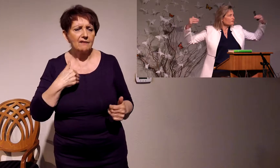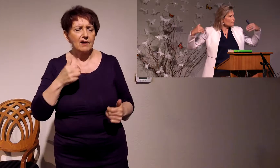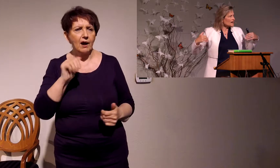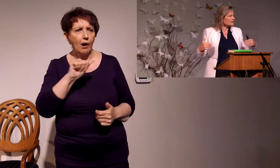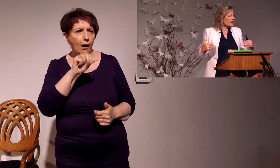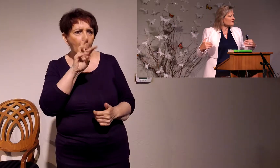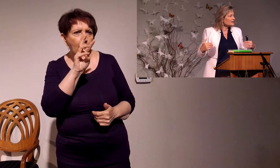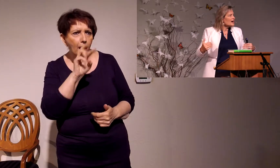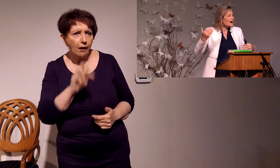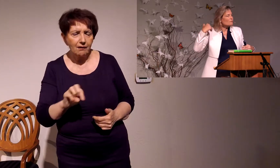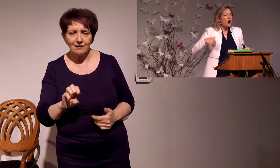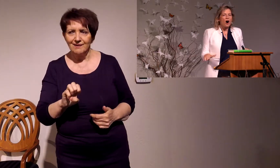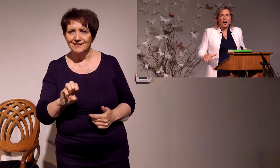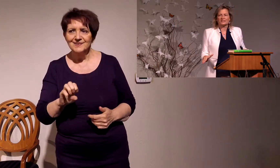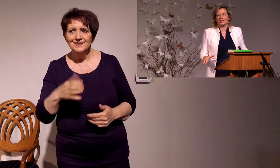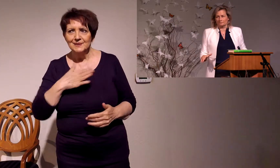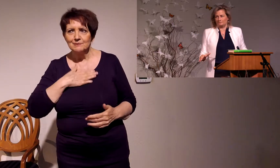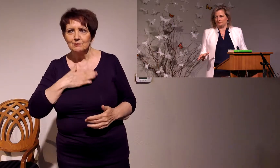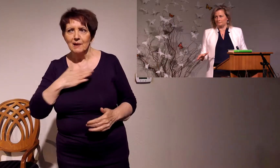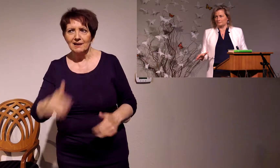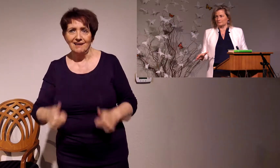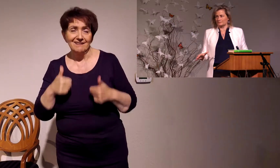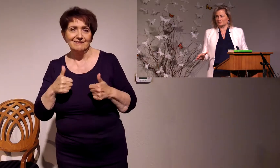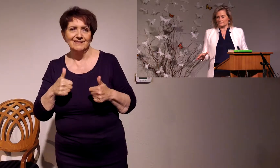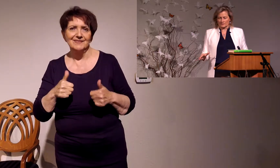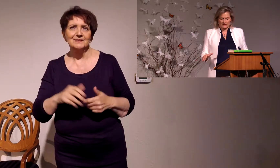awe for my life. I'm awesome.